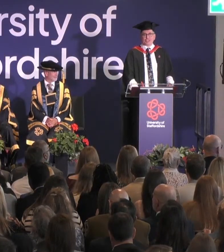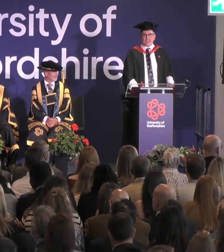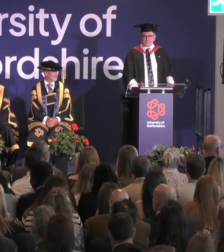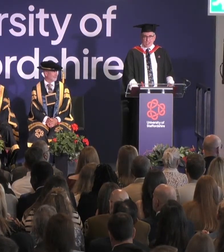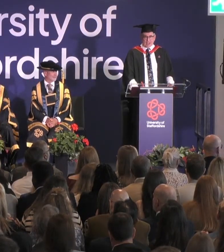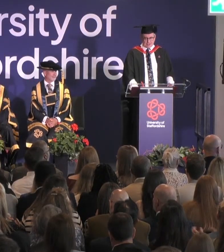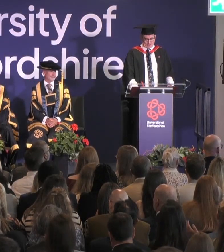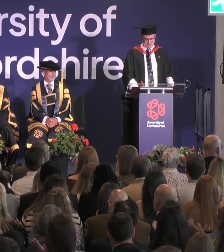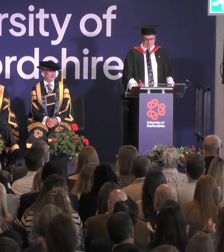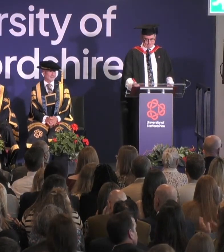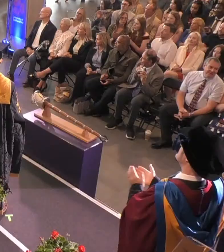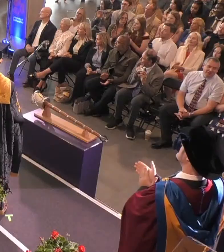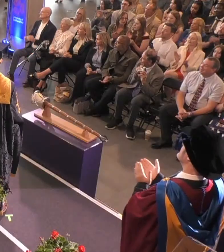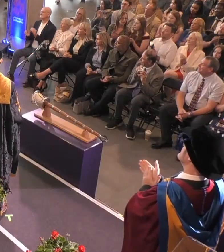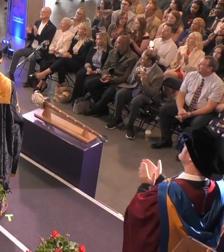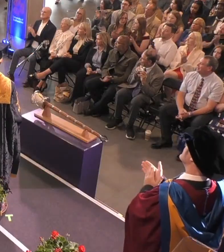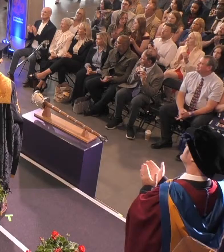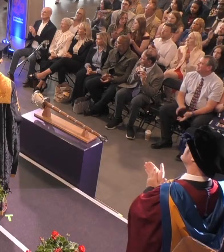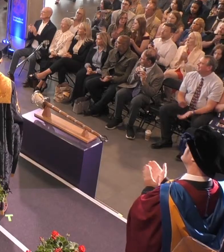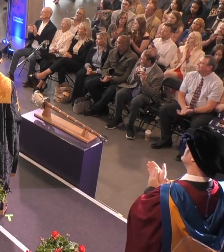George Kissack.